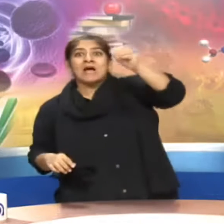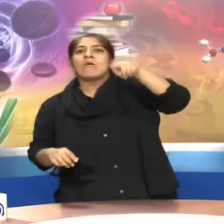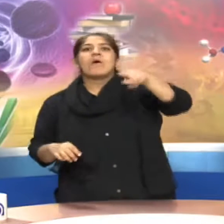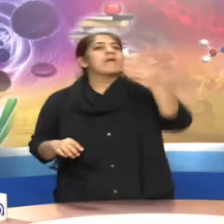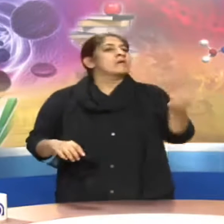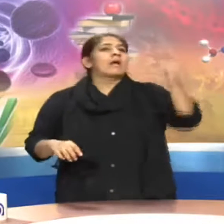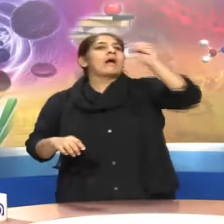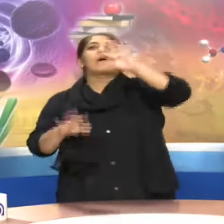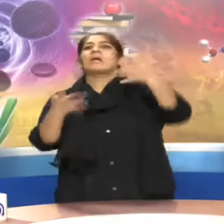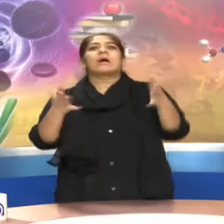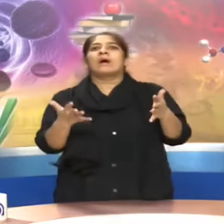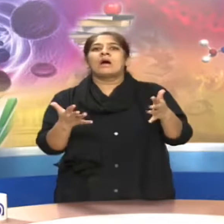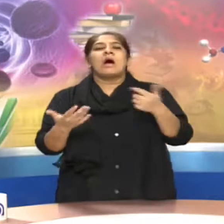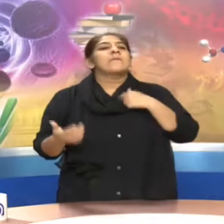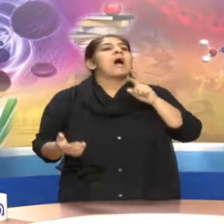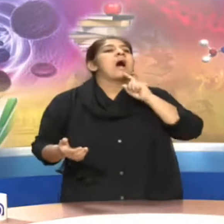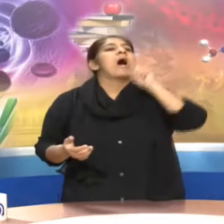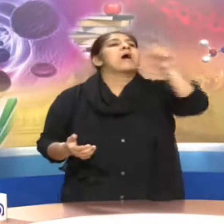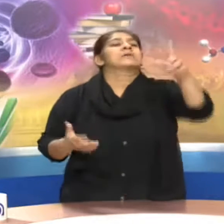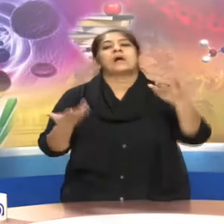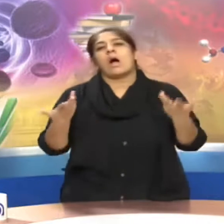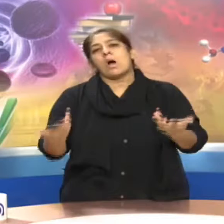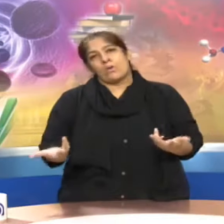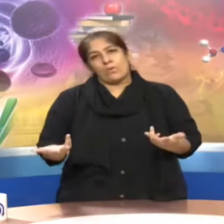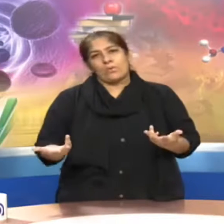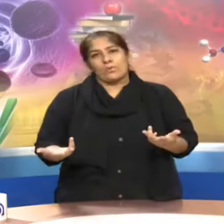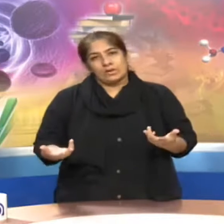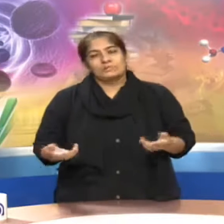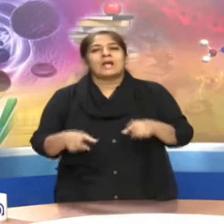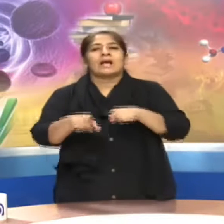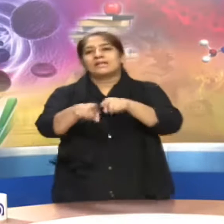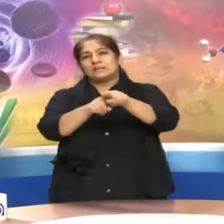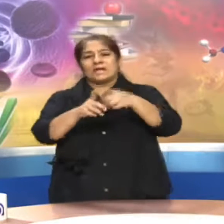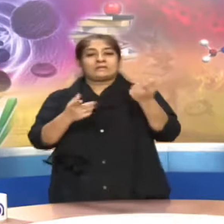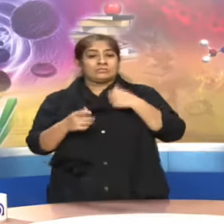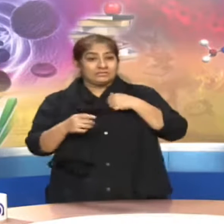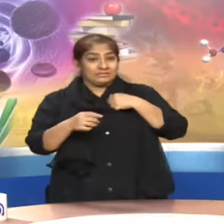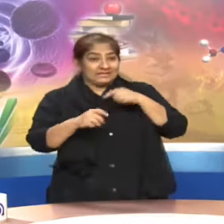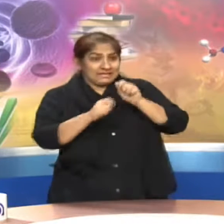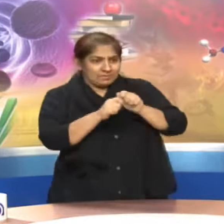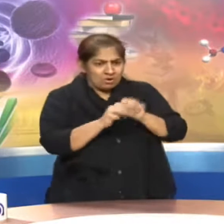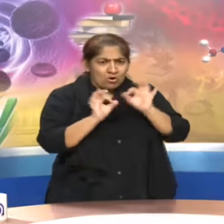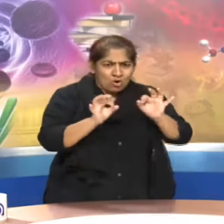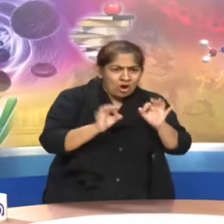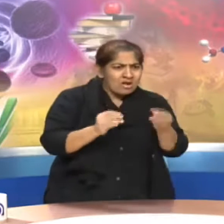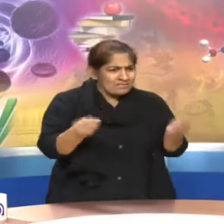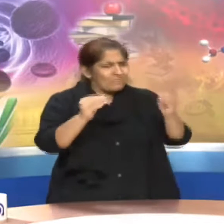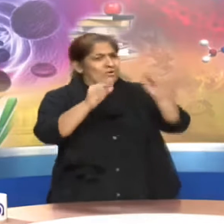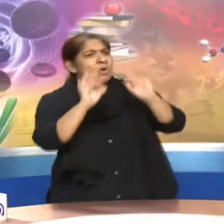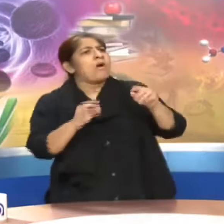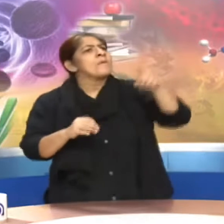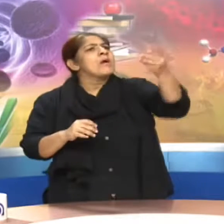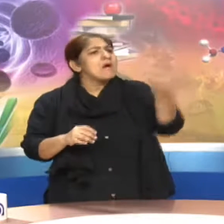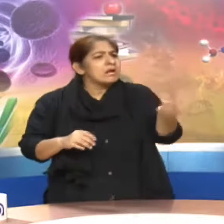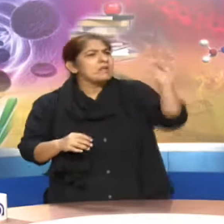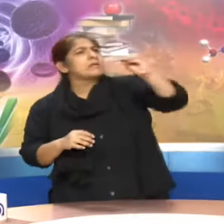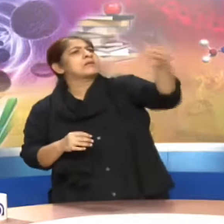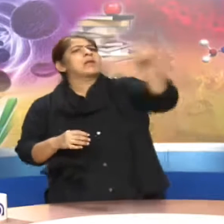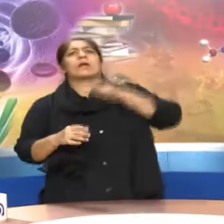incentives. As we discussed about the incentive, sign of incentive, sometimes there is incentives are less, or we can